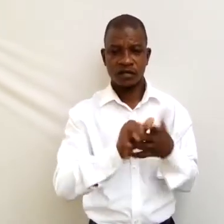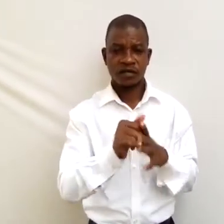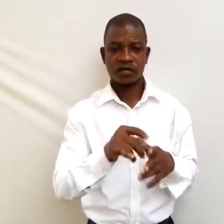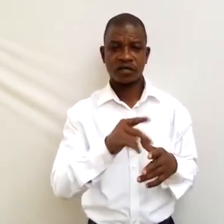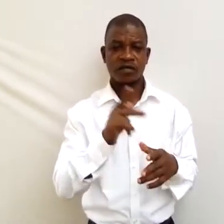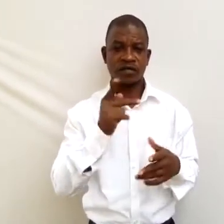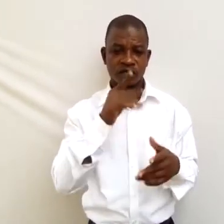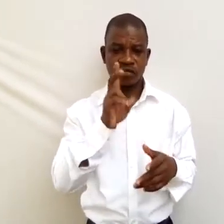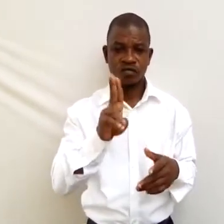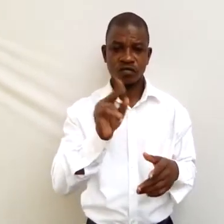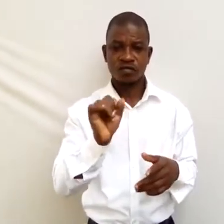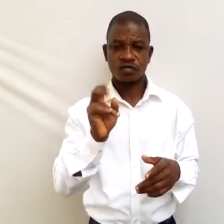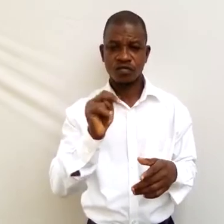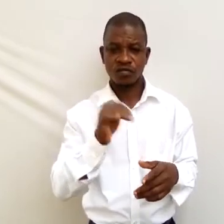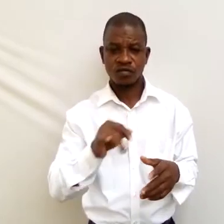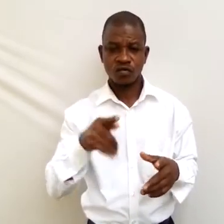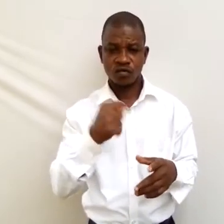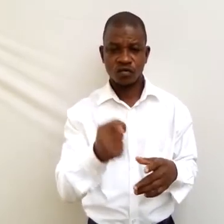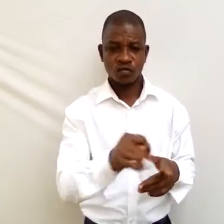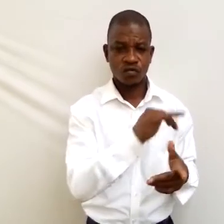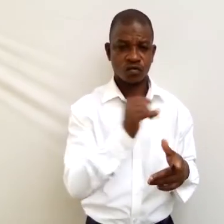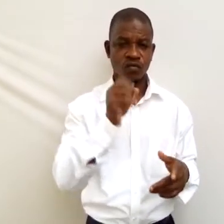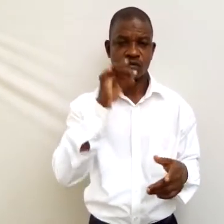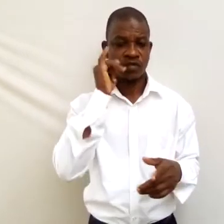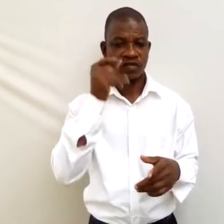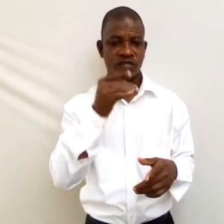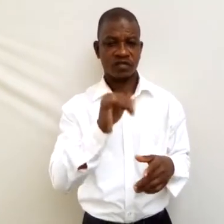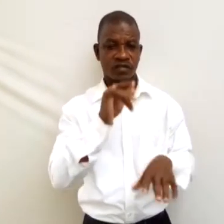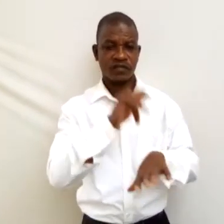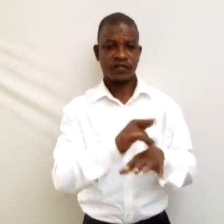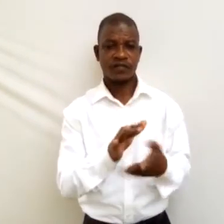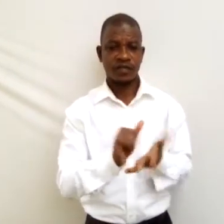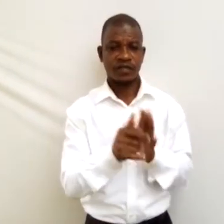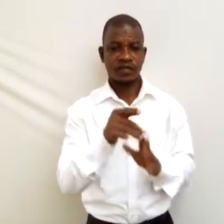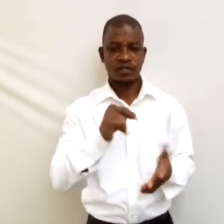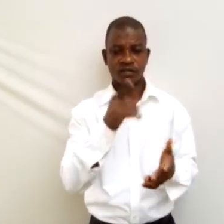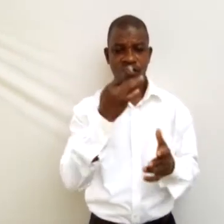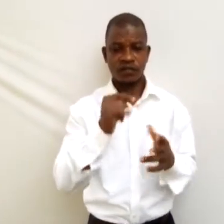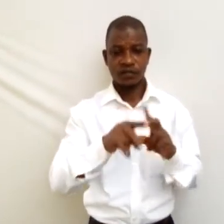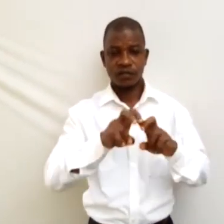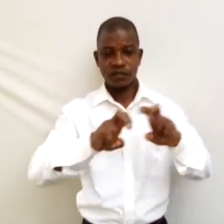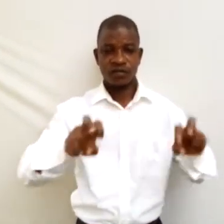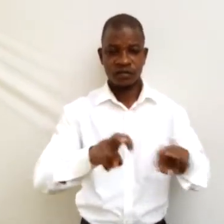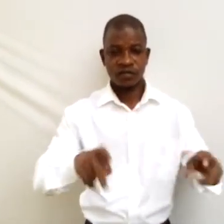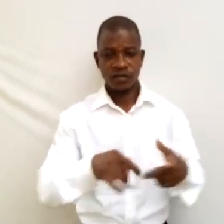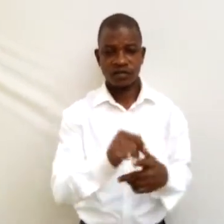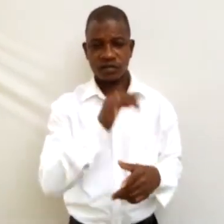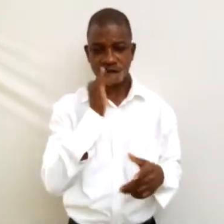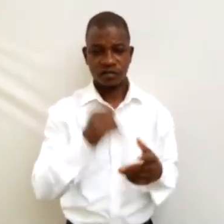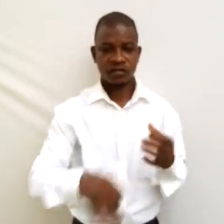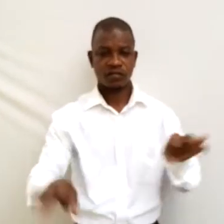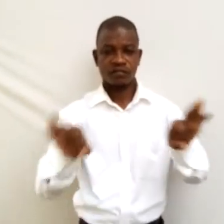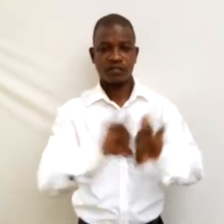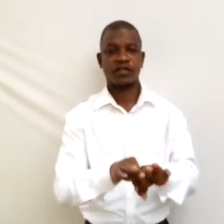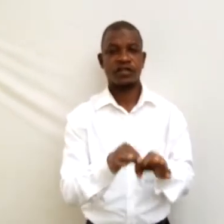infection or yeast infection. This is why screening for STI is so important. The